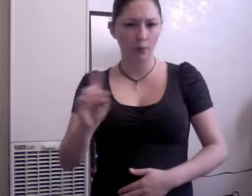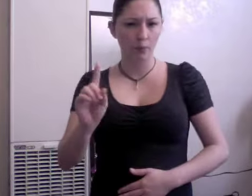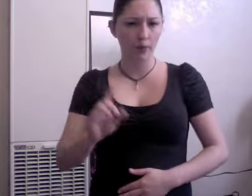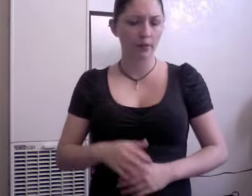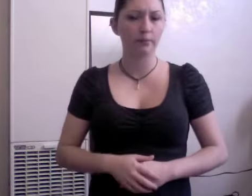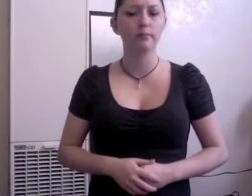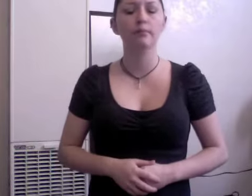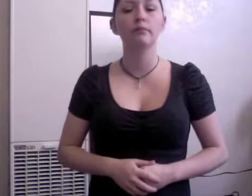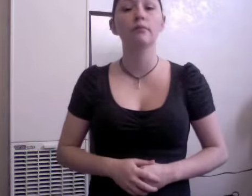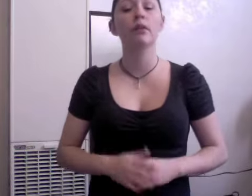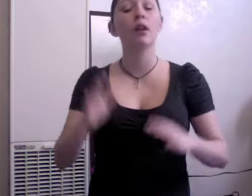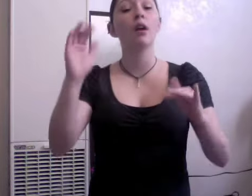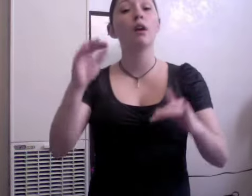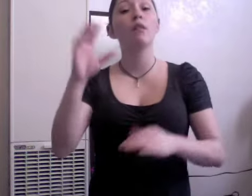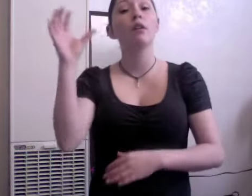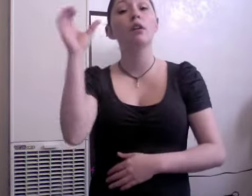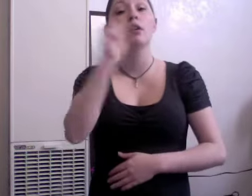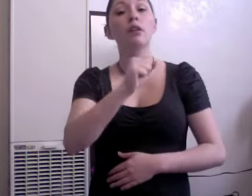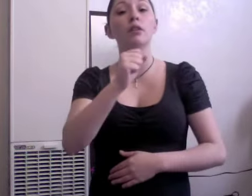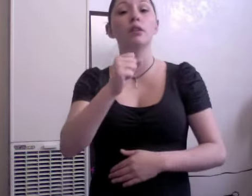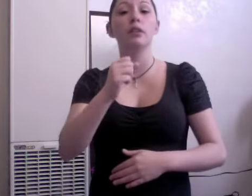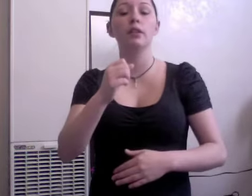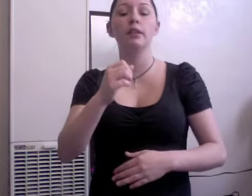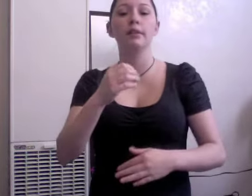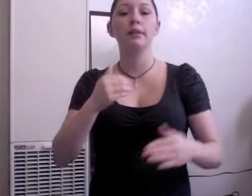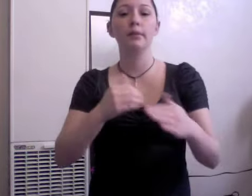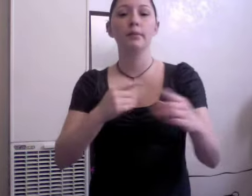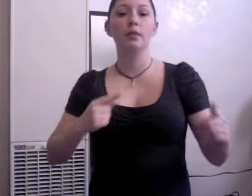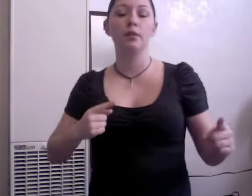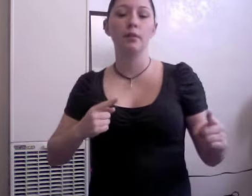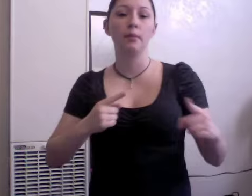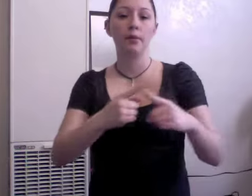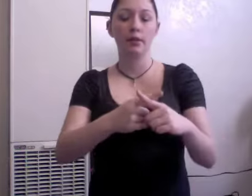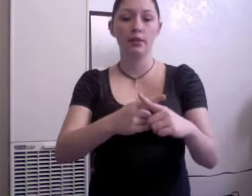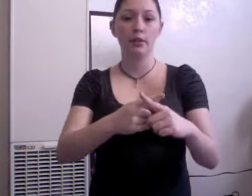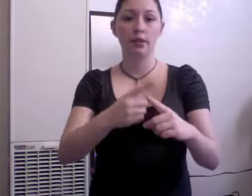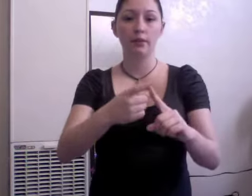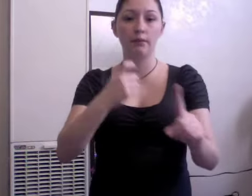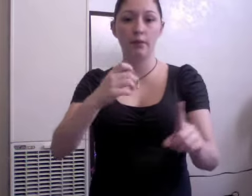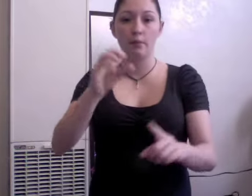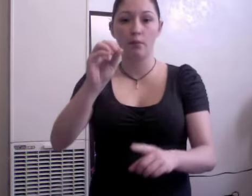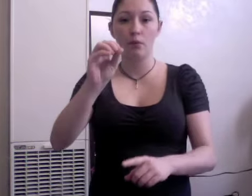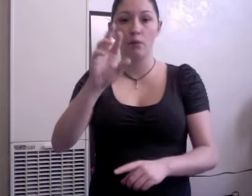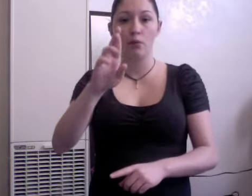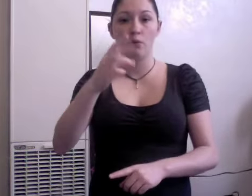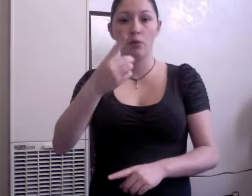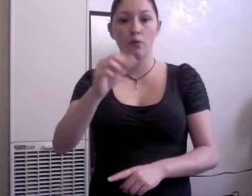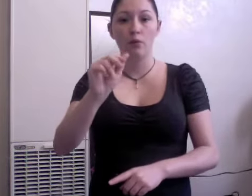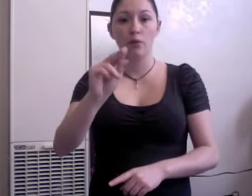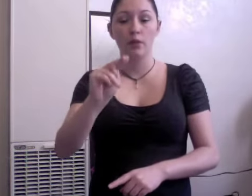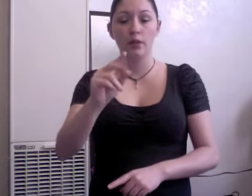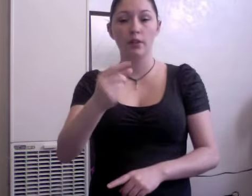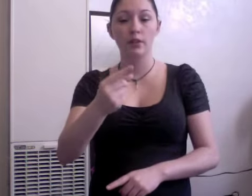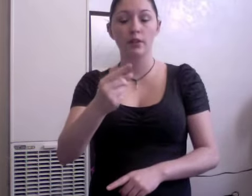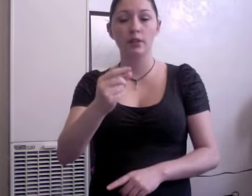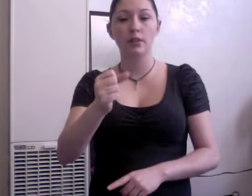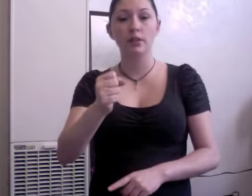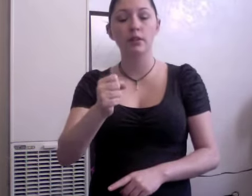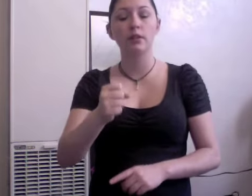Hopefully you're guessing that they're along some of the major intersections of these organs that we were just mentioning. For instance, there is a sphincter that's located between your esophagus